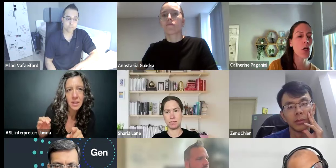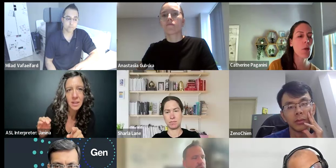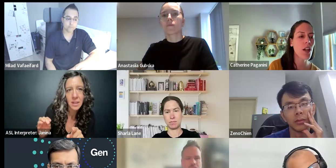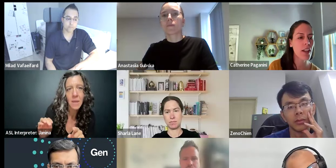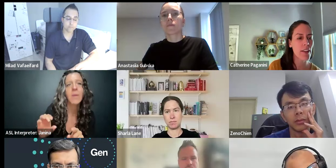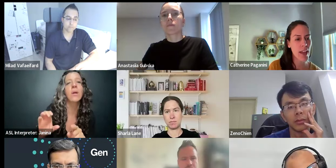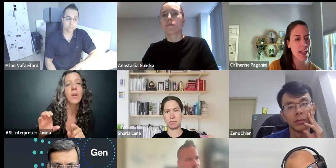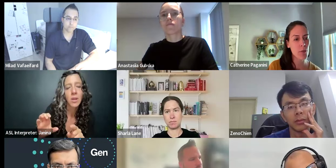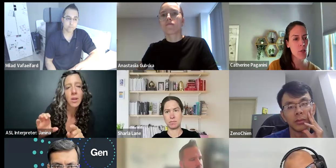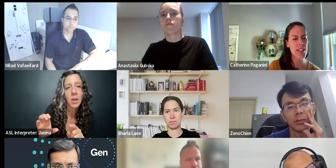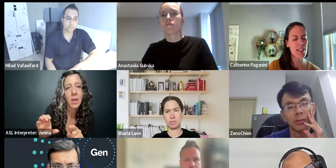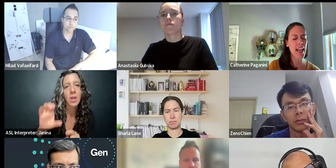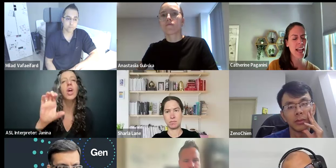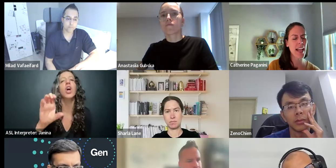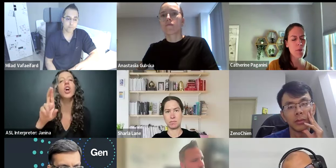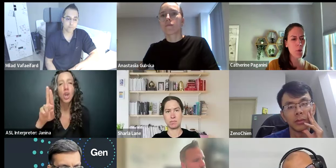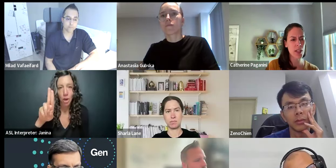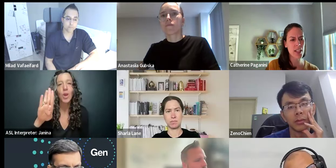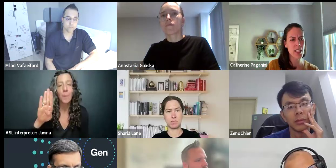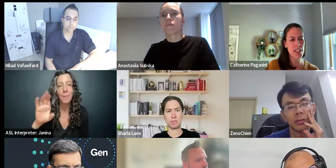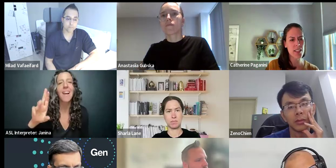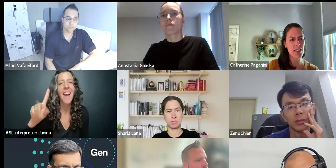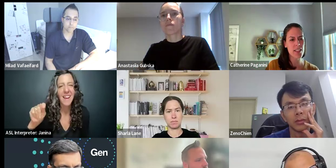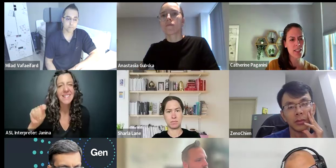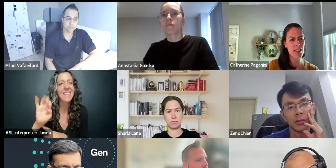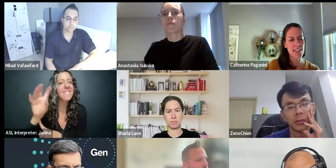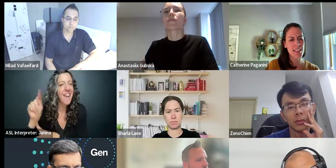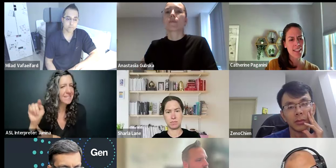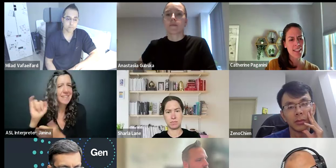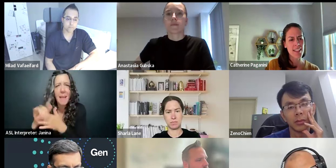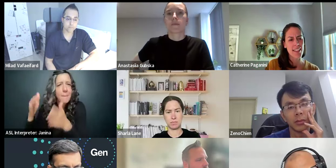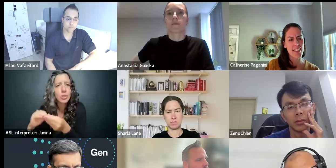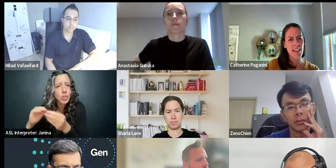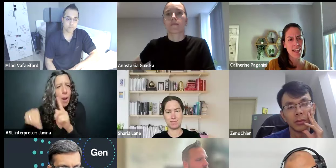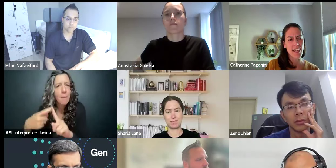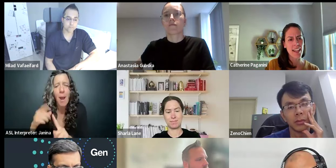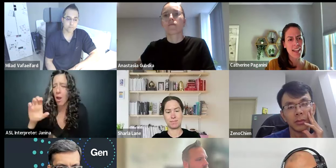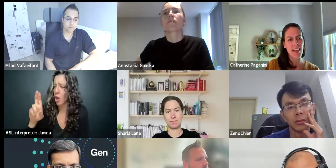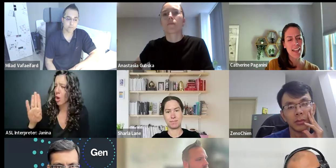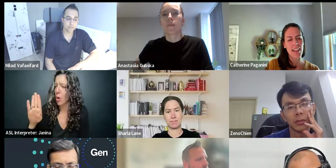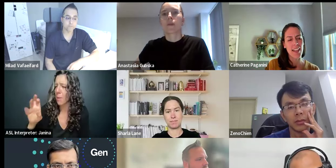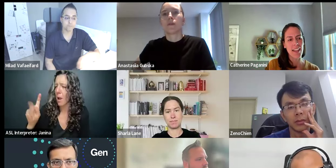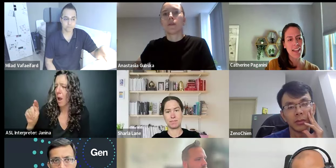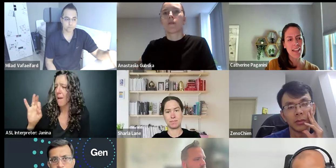said. Curb cut effect, which basically I don't remember what it is.